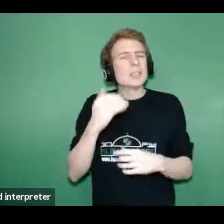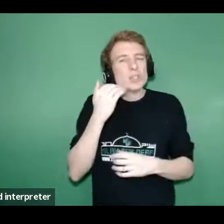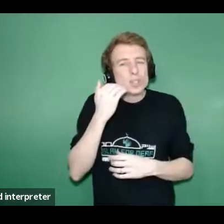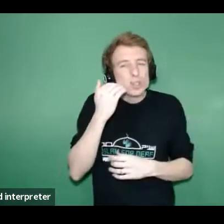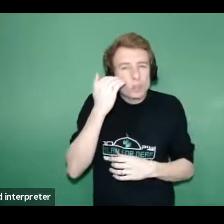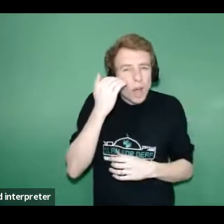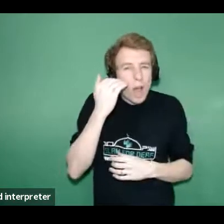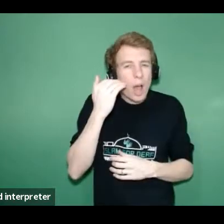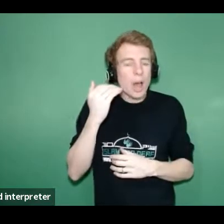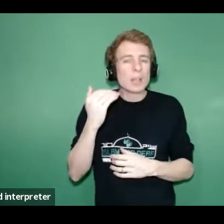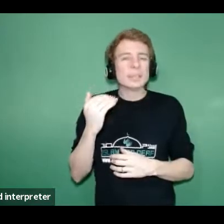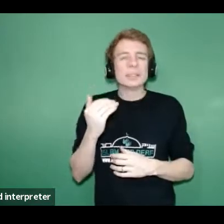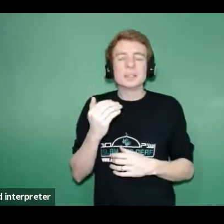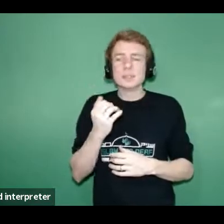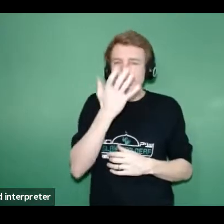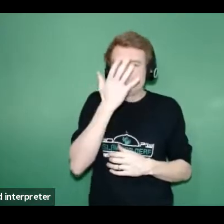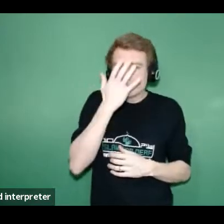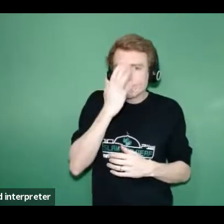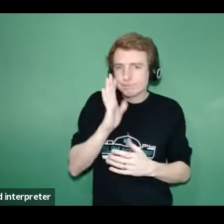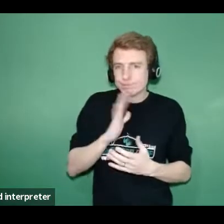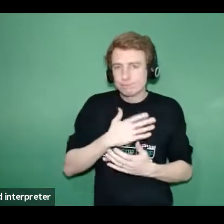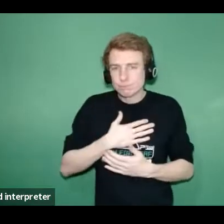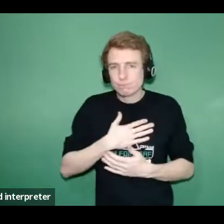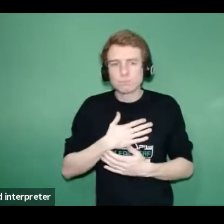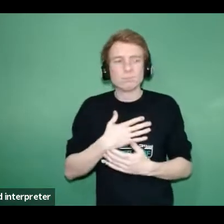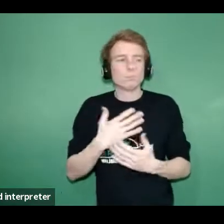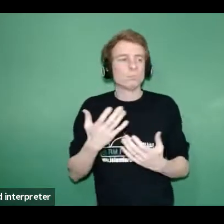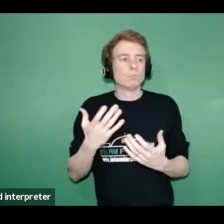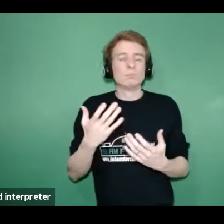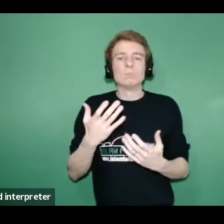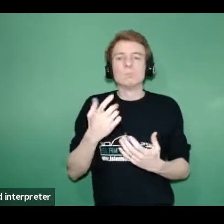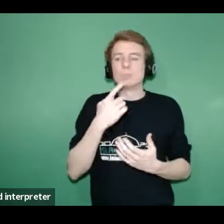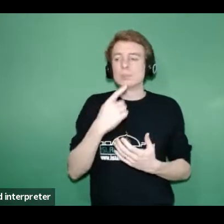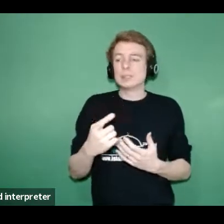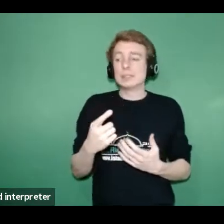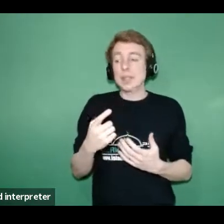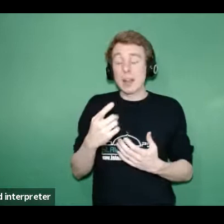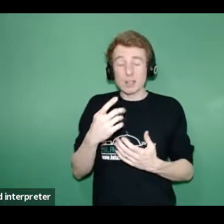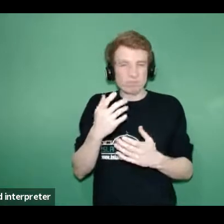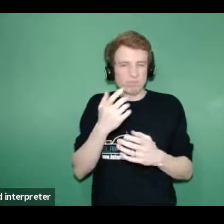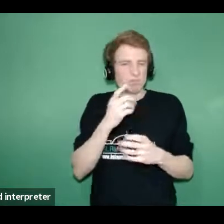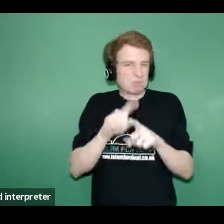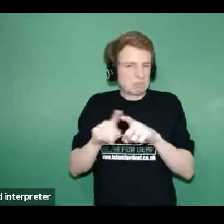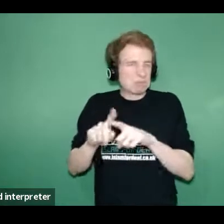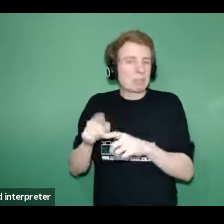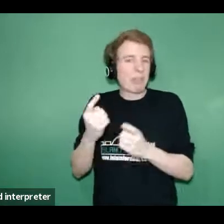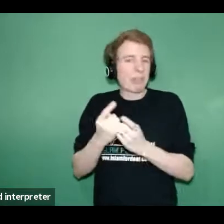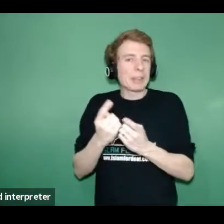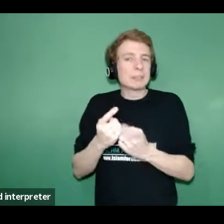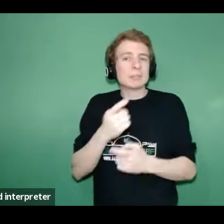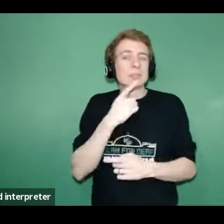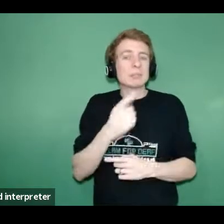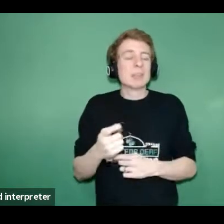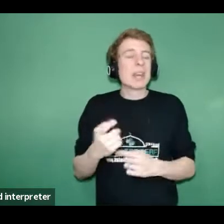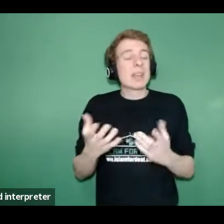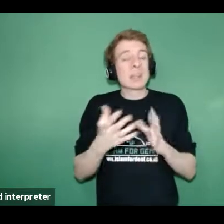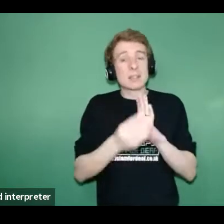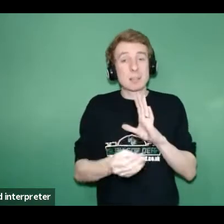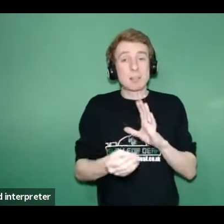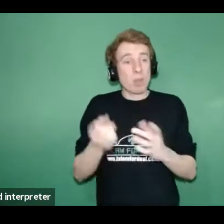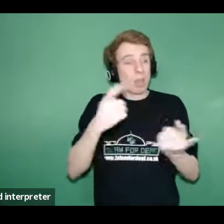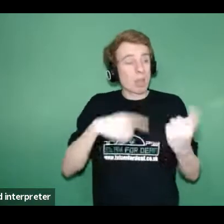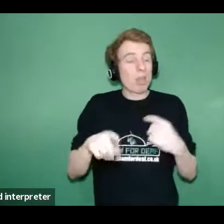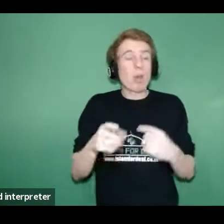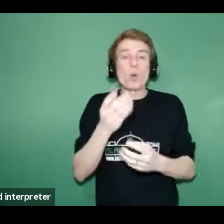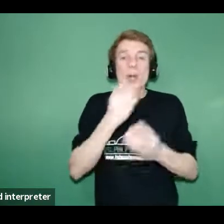best way of having bashfulness, and he mentioned a number of things, is that the individual eats and they eat in a moderate